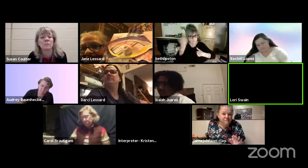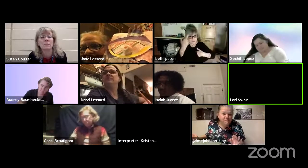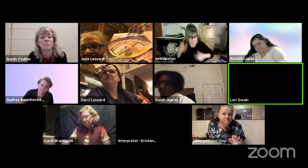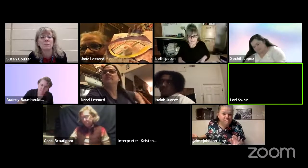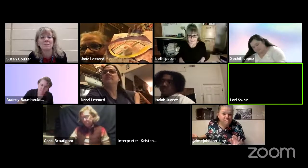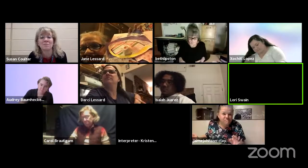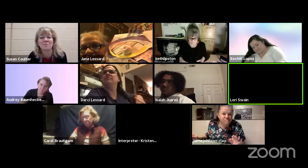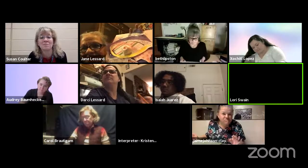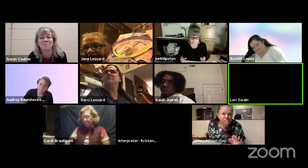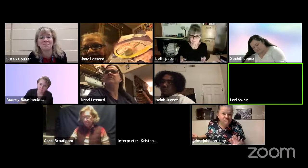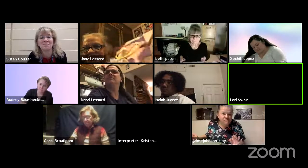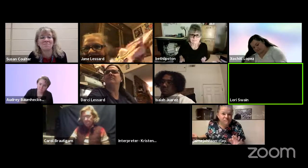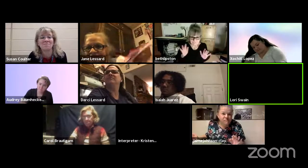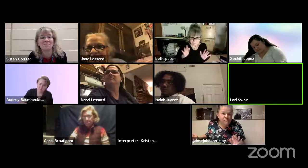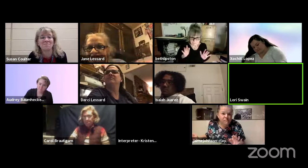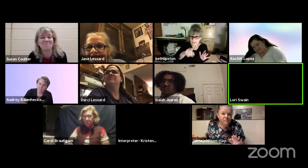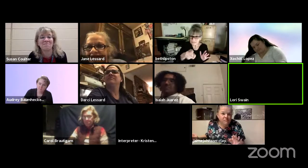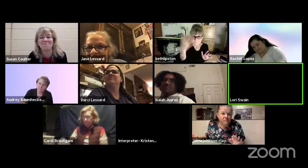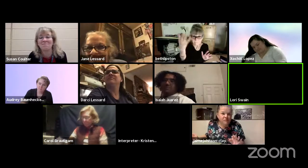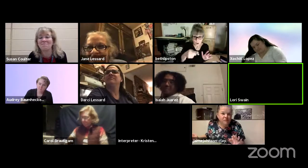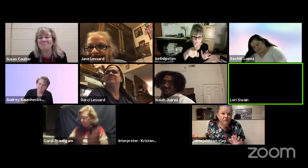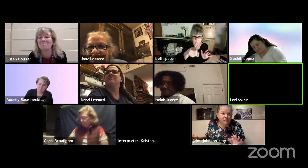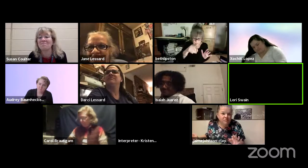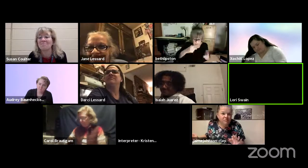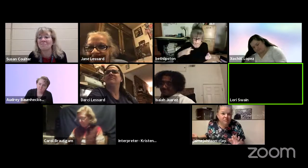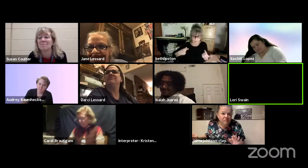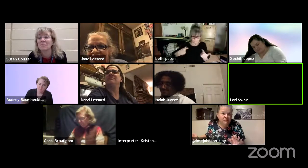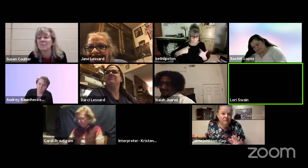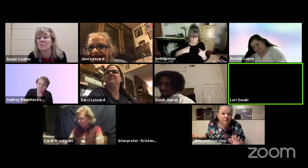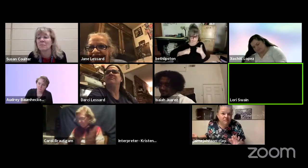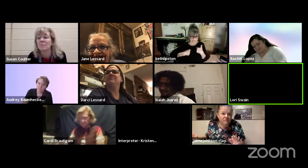yours is so beautiful. It is so beautiful.